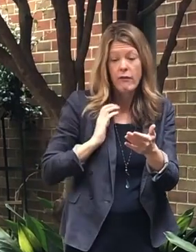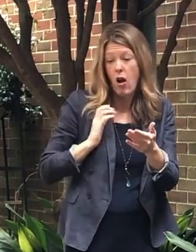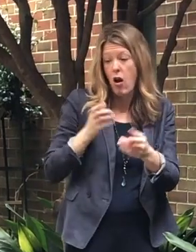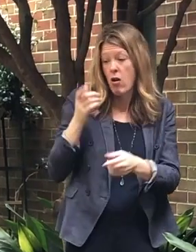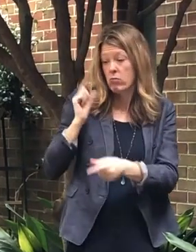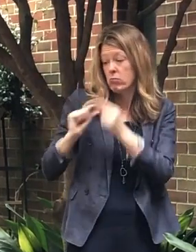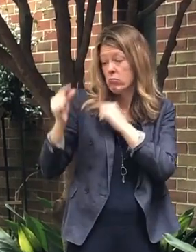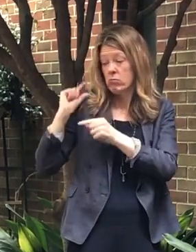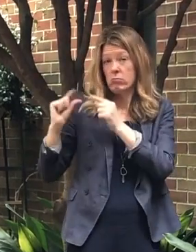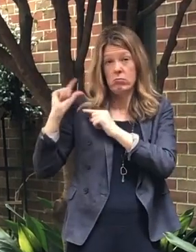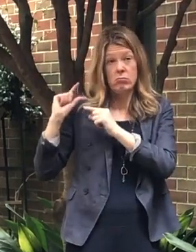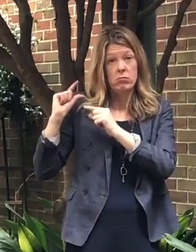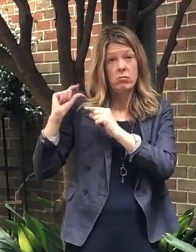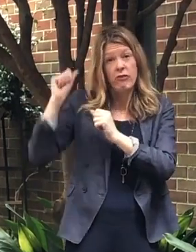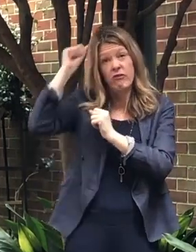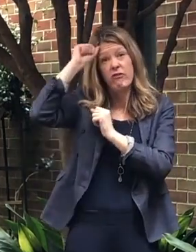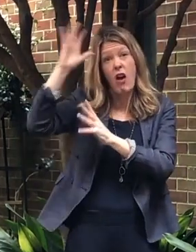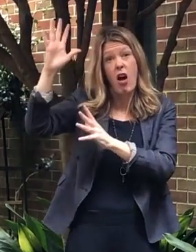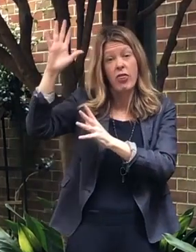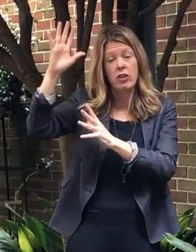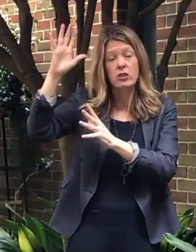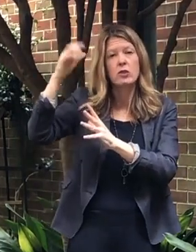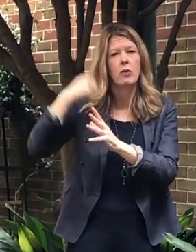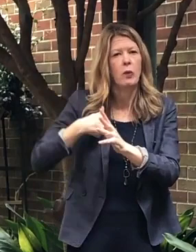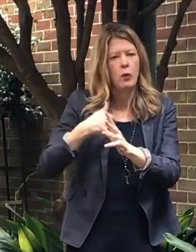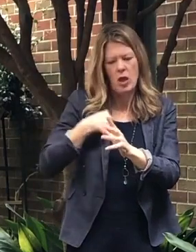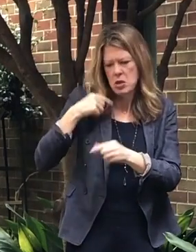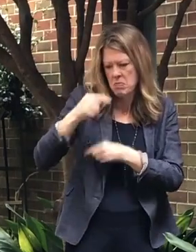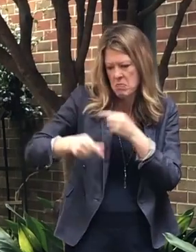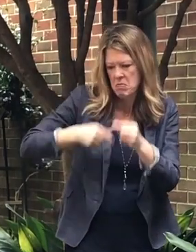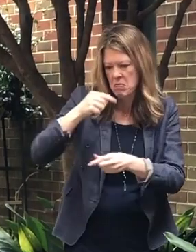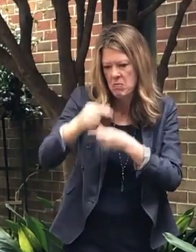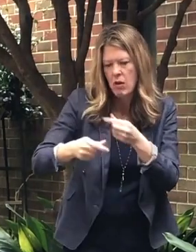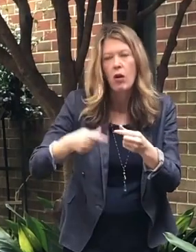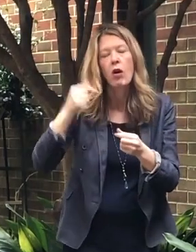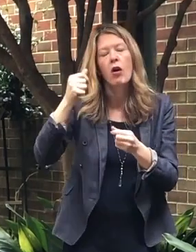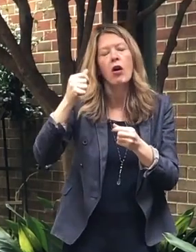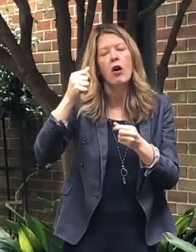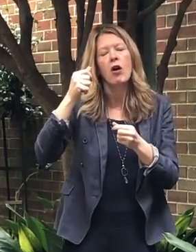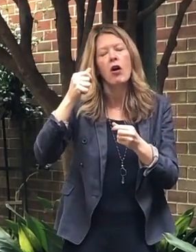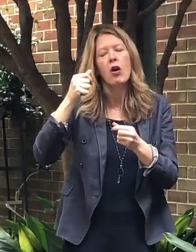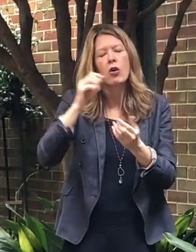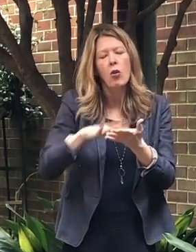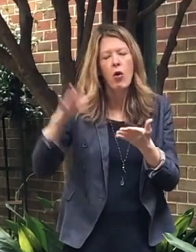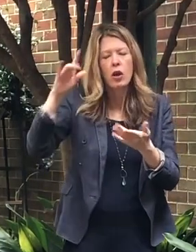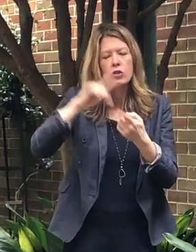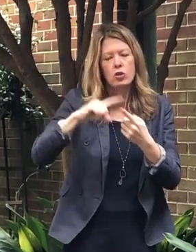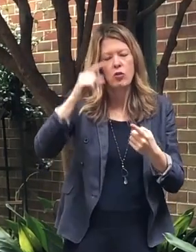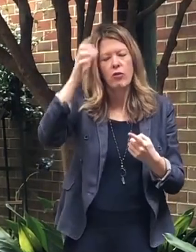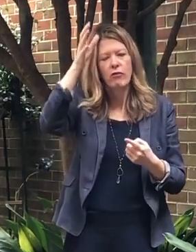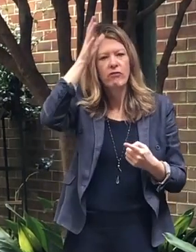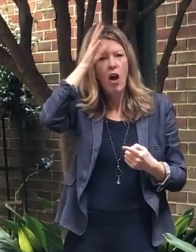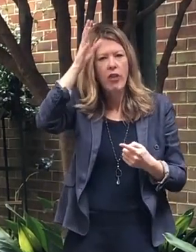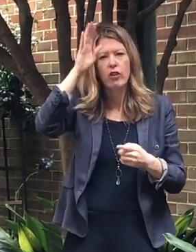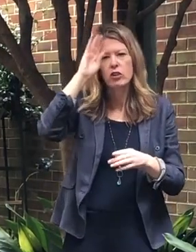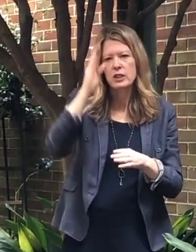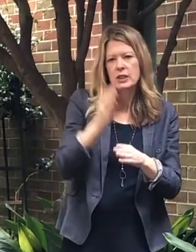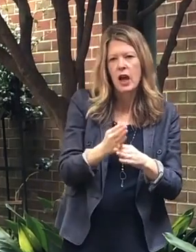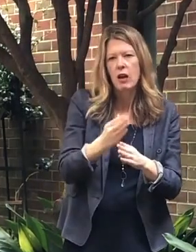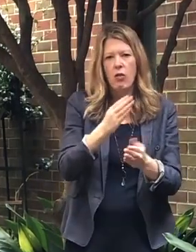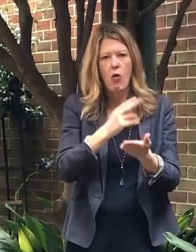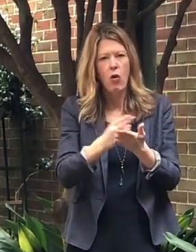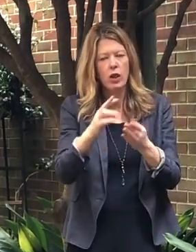children forever. Glory to the Father, and to the Son, and to the Holy Spirit, as it was in the